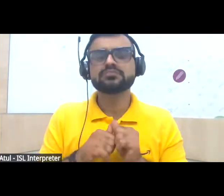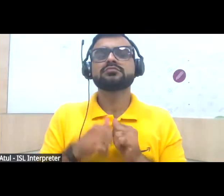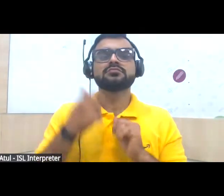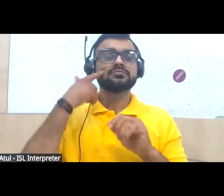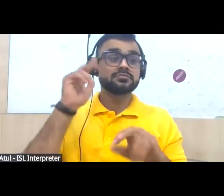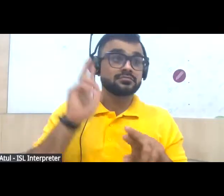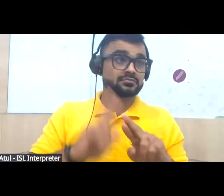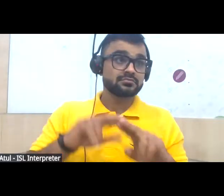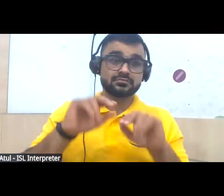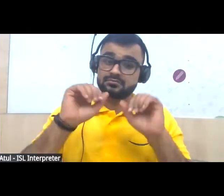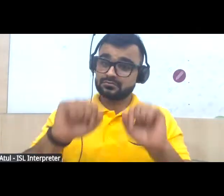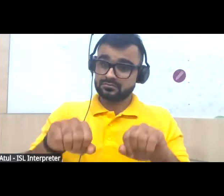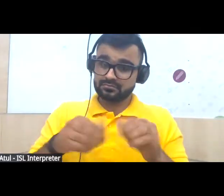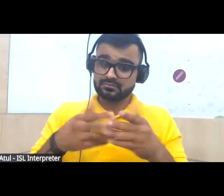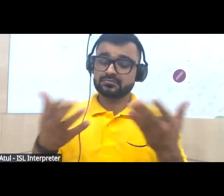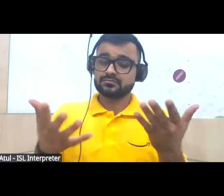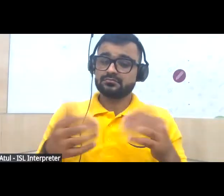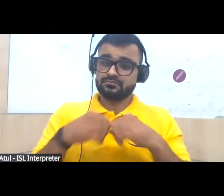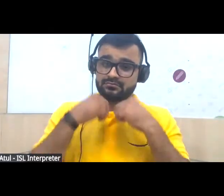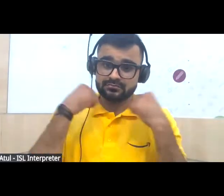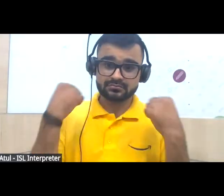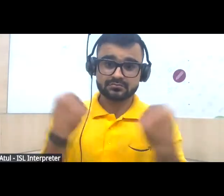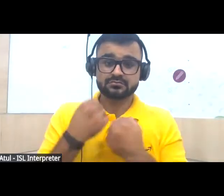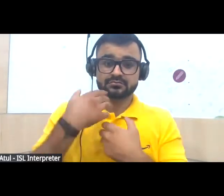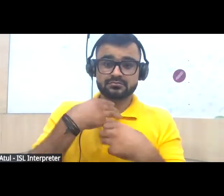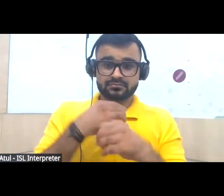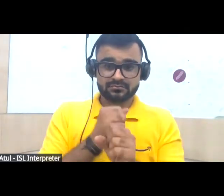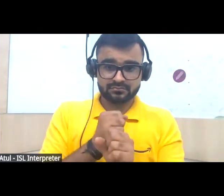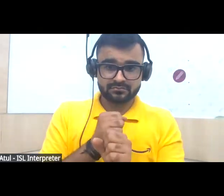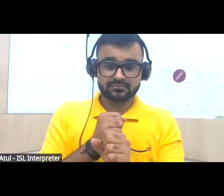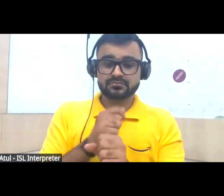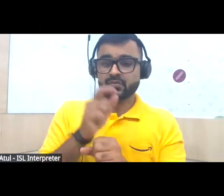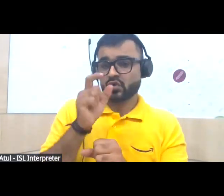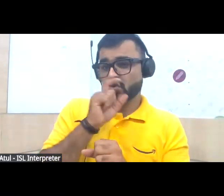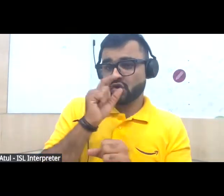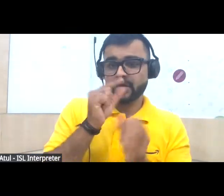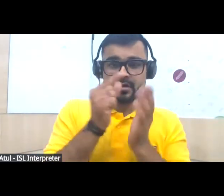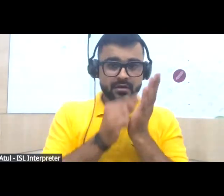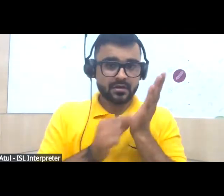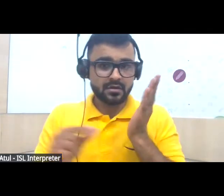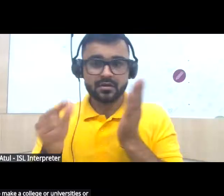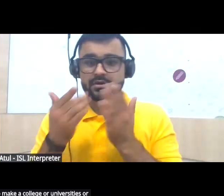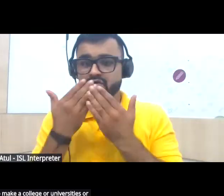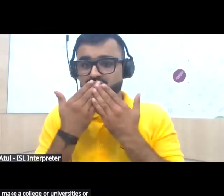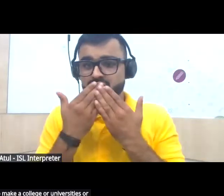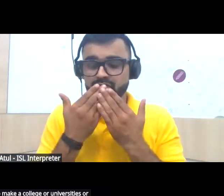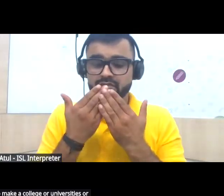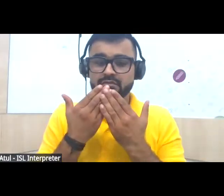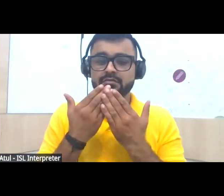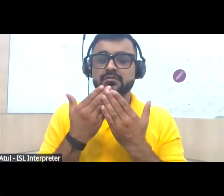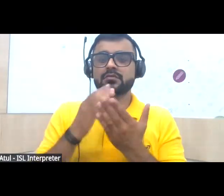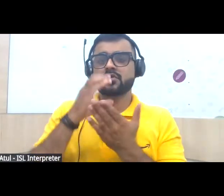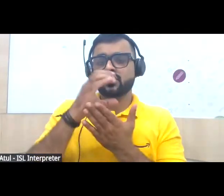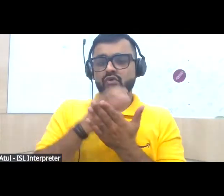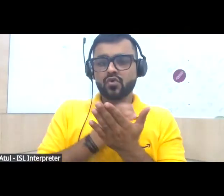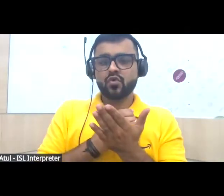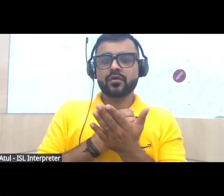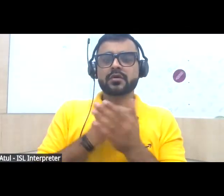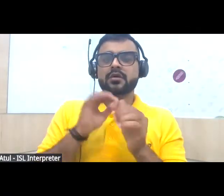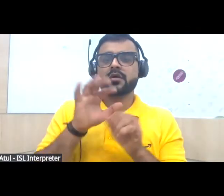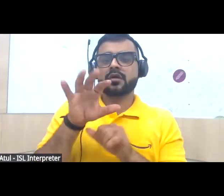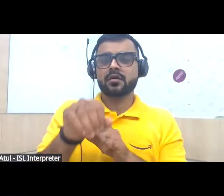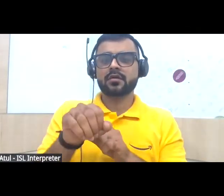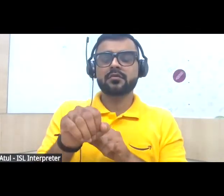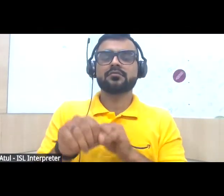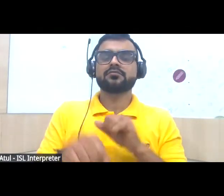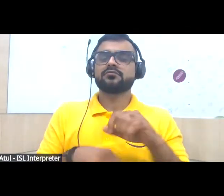if you put efforts to make a college or universities or schools syllabus accessible, and if it